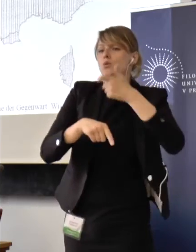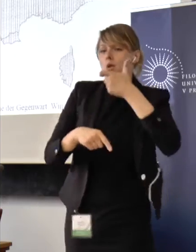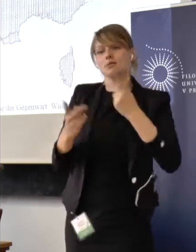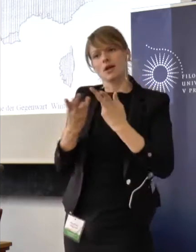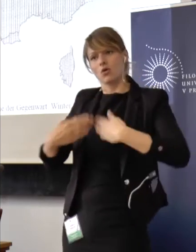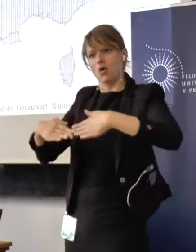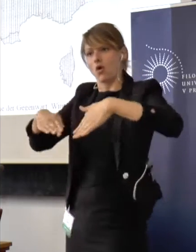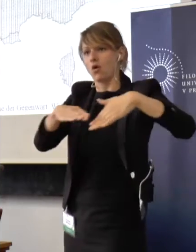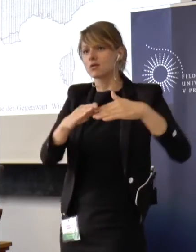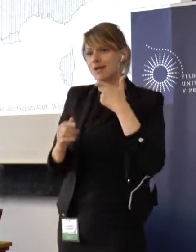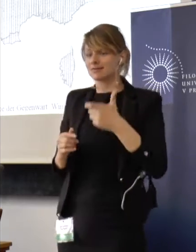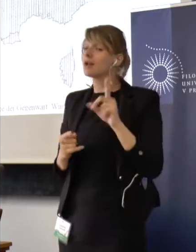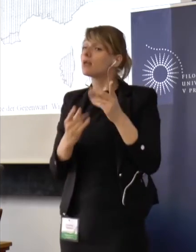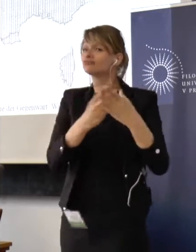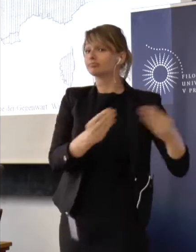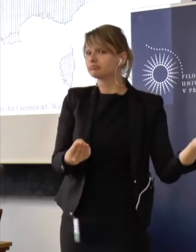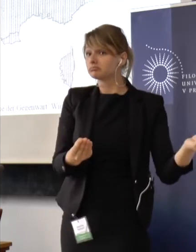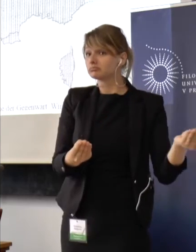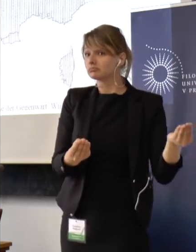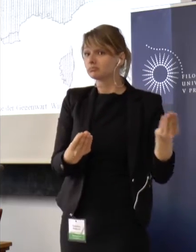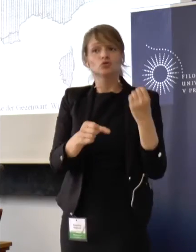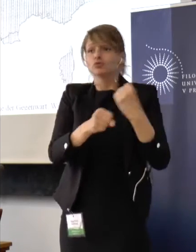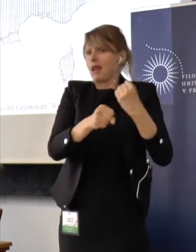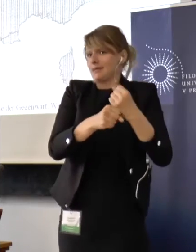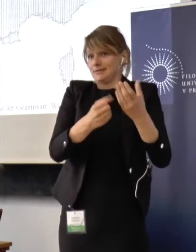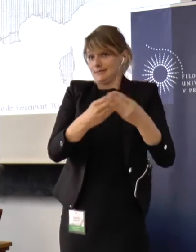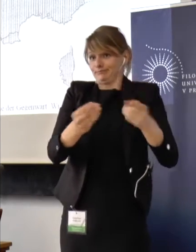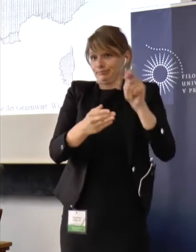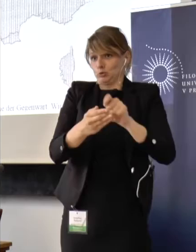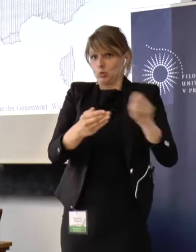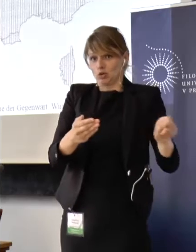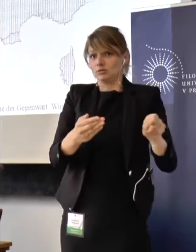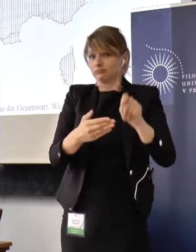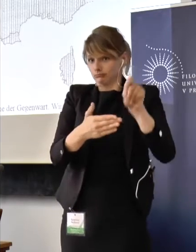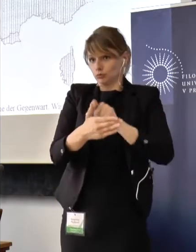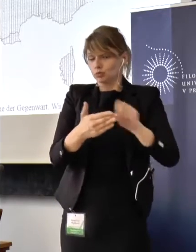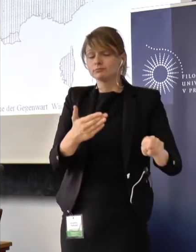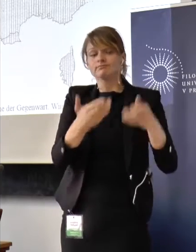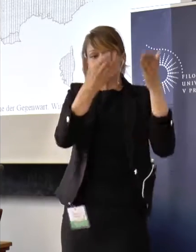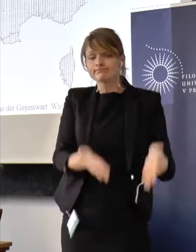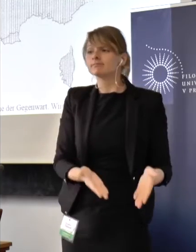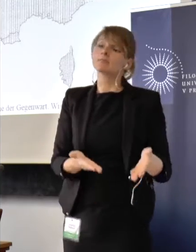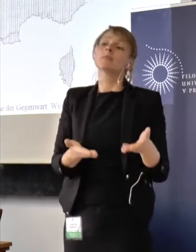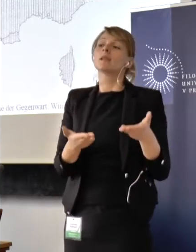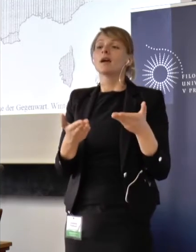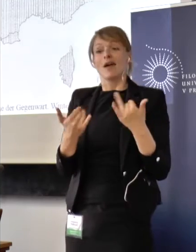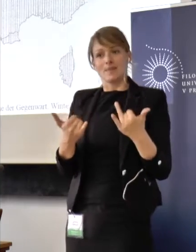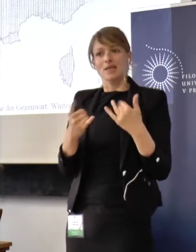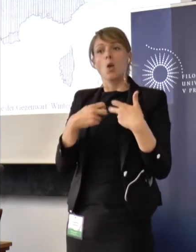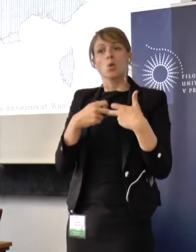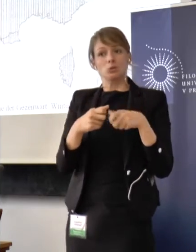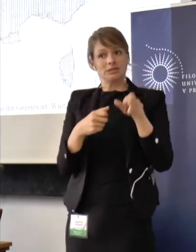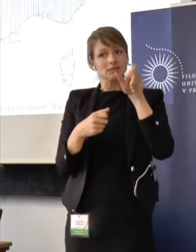send the laws, for instance, to the German parliament in English. They say, oh, they understand English. We don't need to